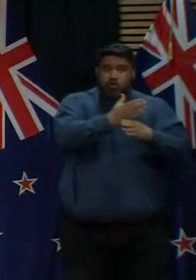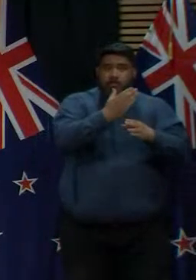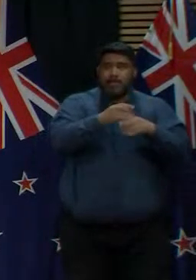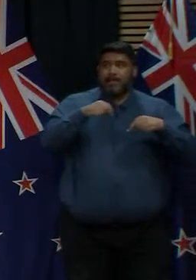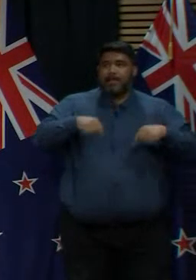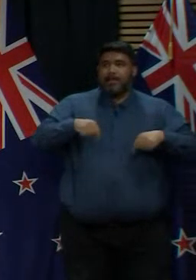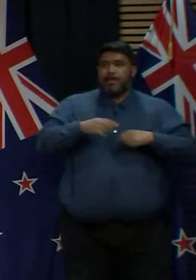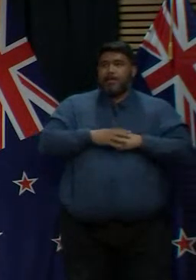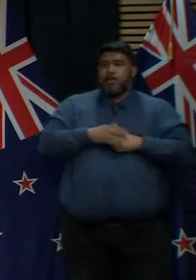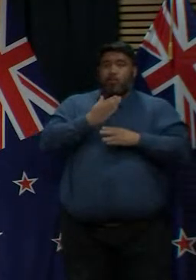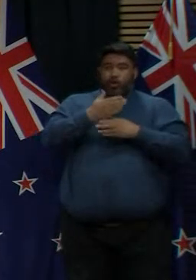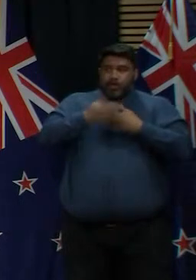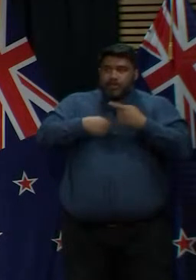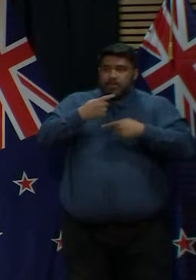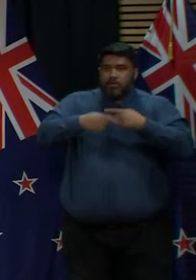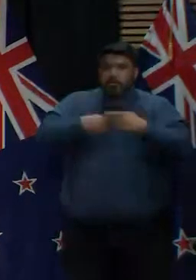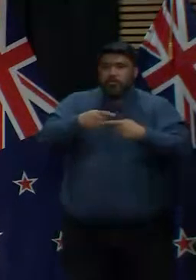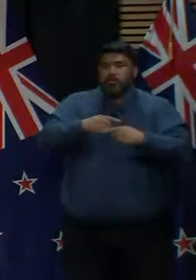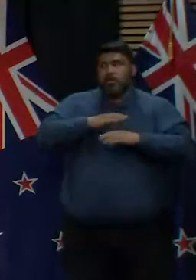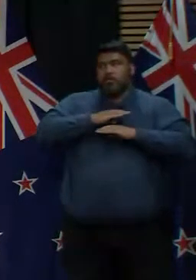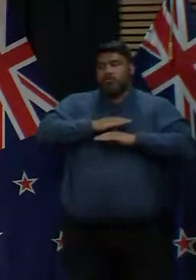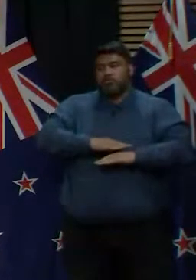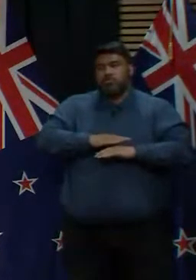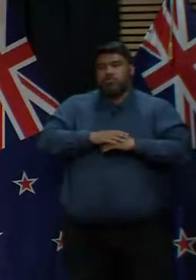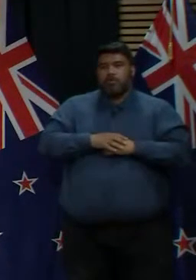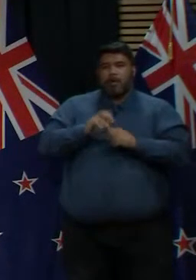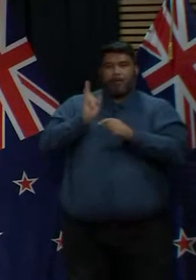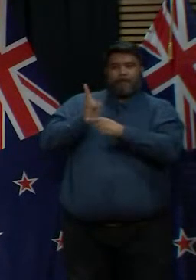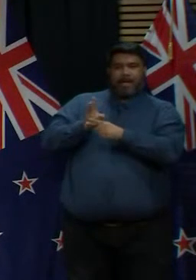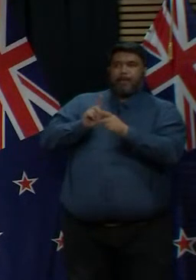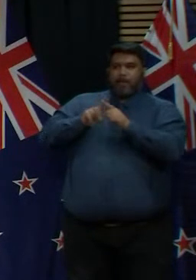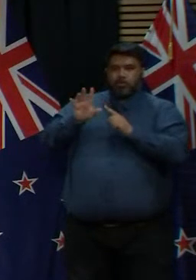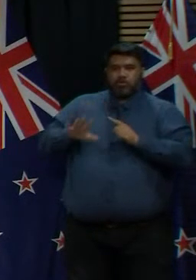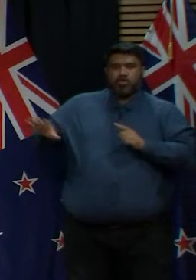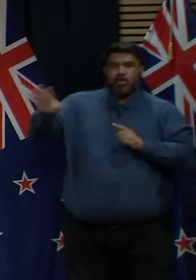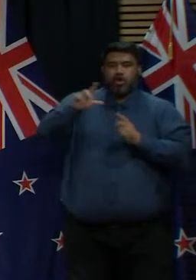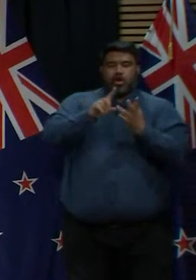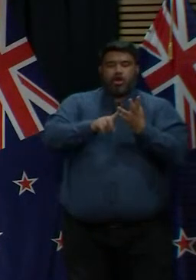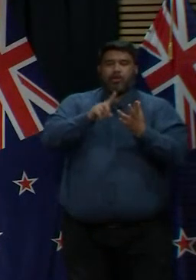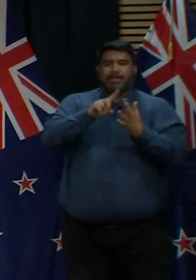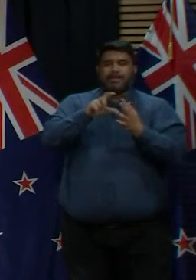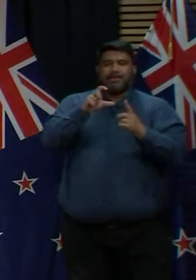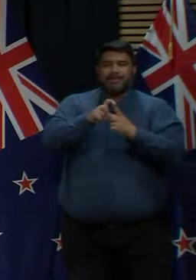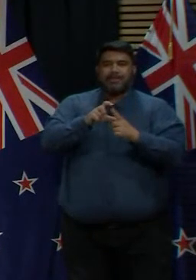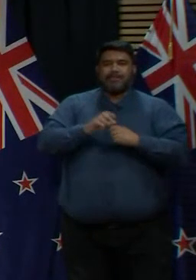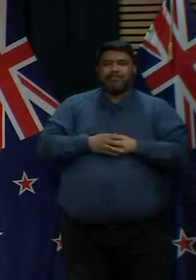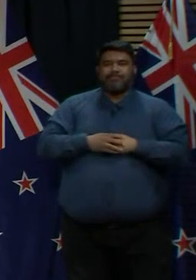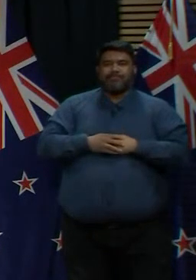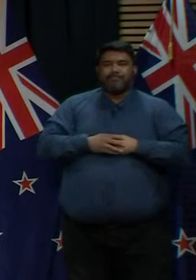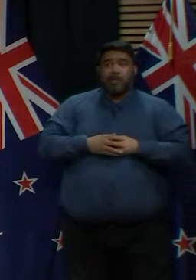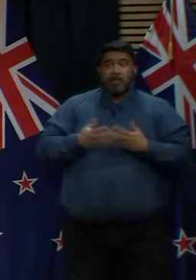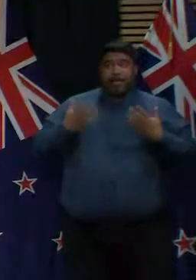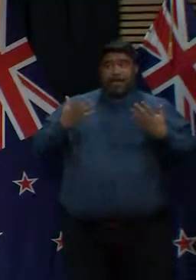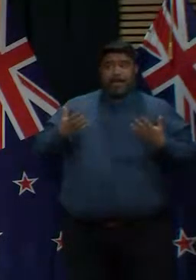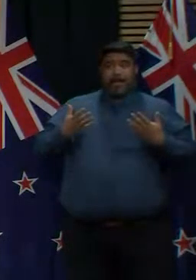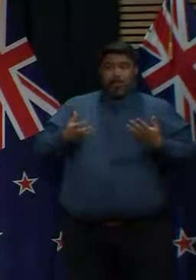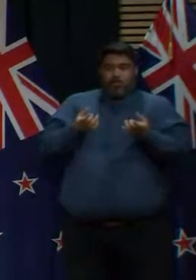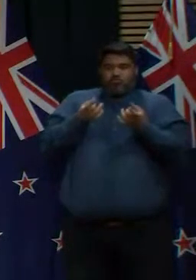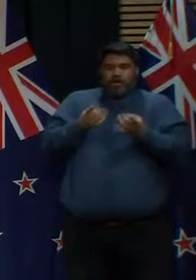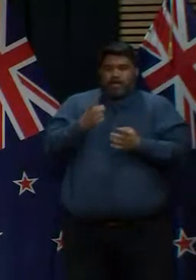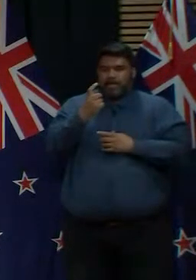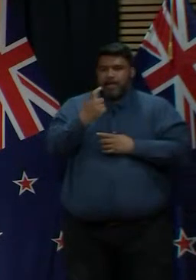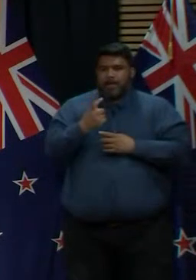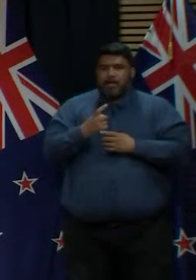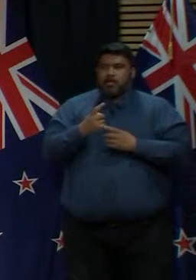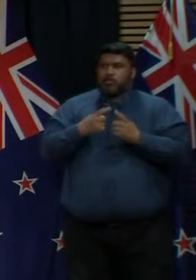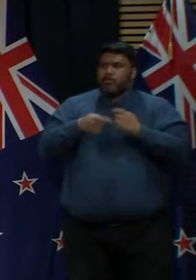OECD. And there is now an opportunity for us all to grasp, to be one of the most vaccinated countries in the world. The progress in